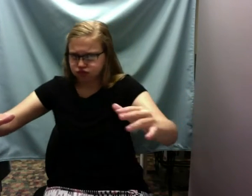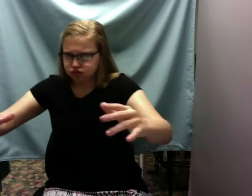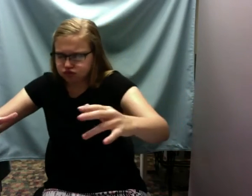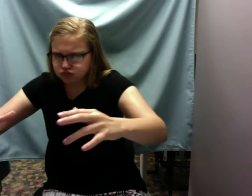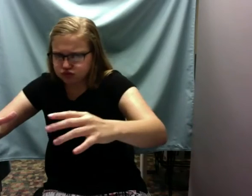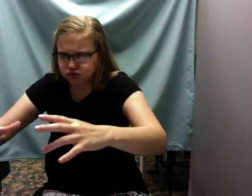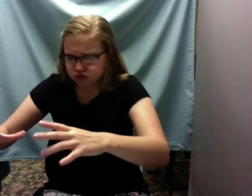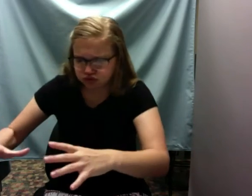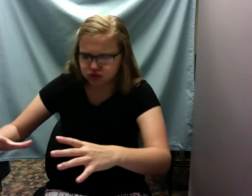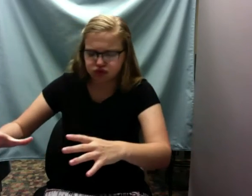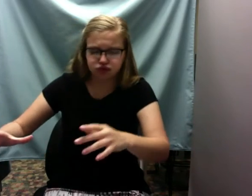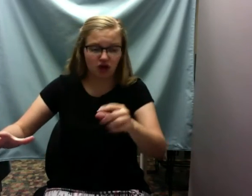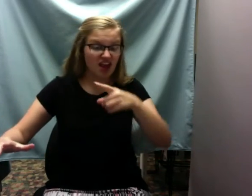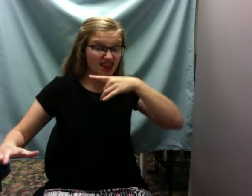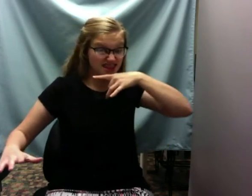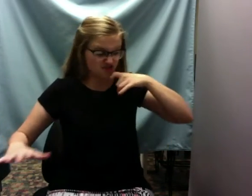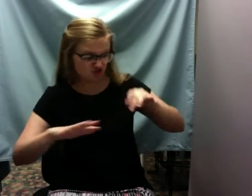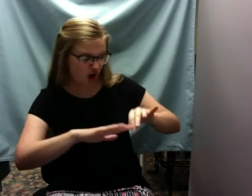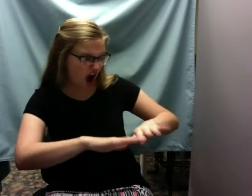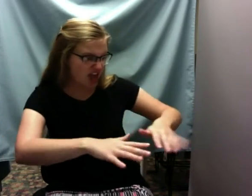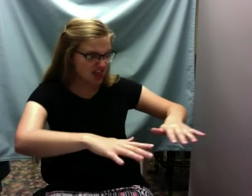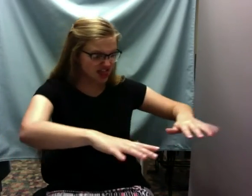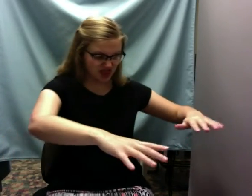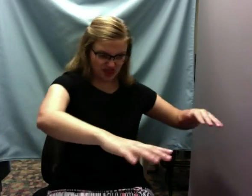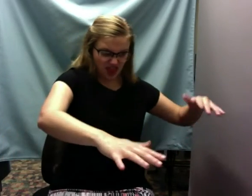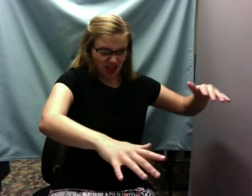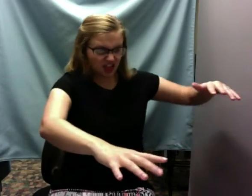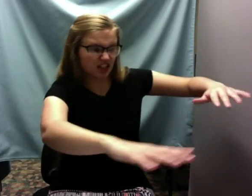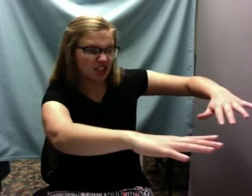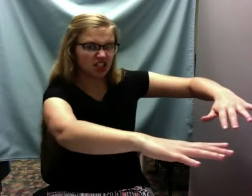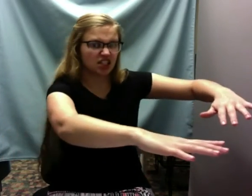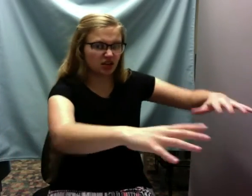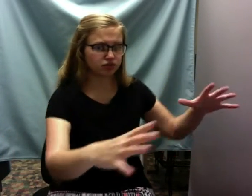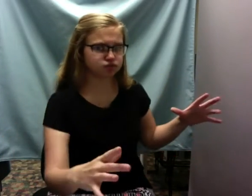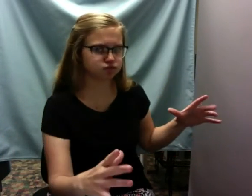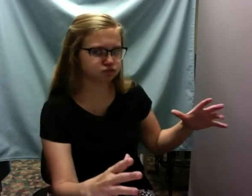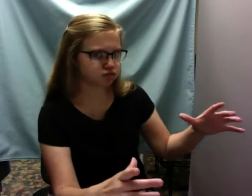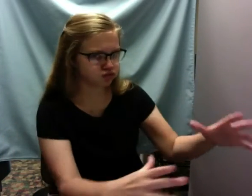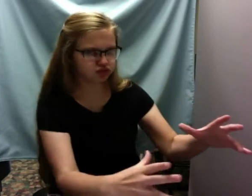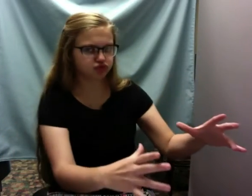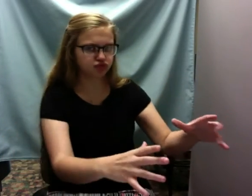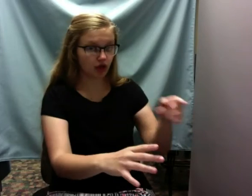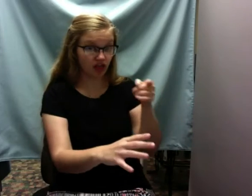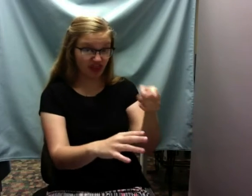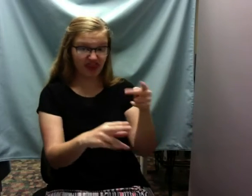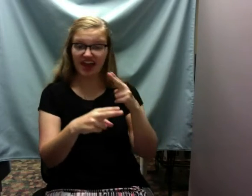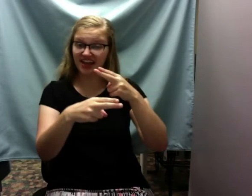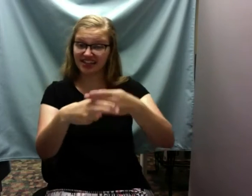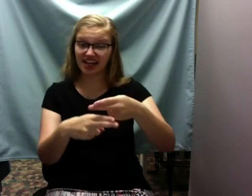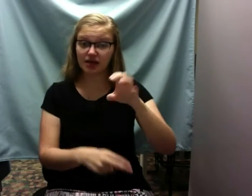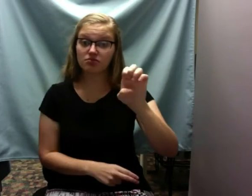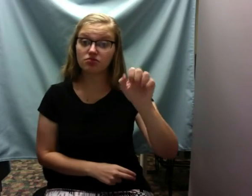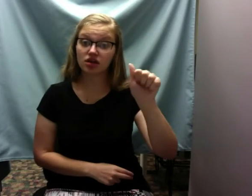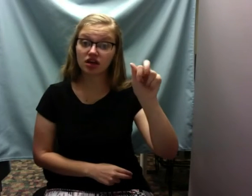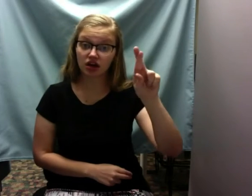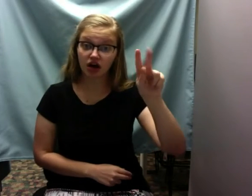unto one place, and let the dry land appear." And it was so. And God called the dry land earth,